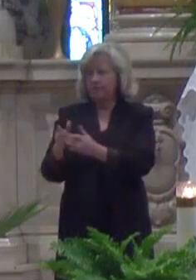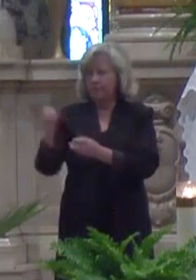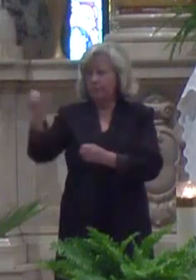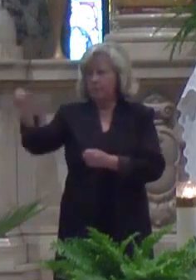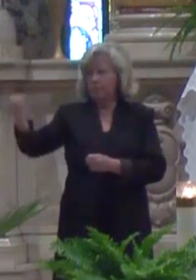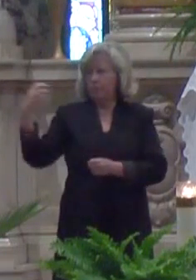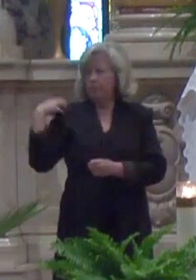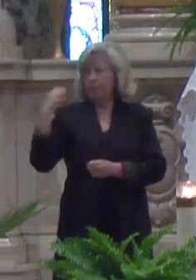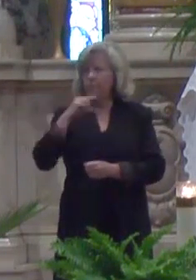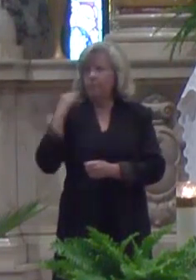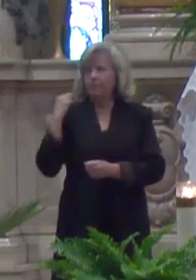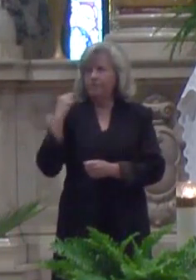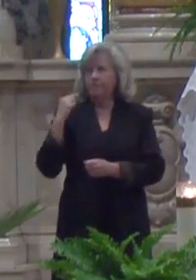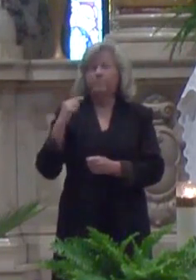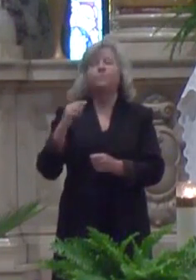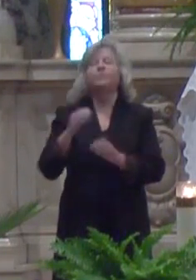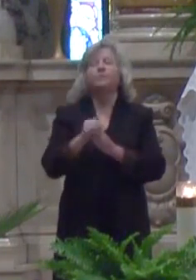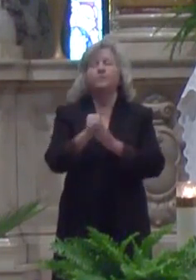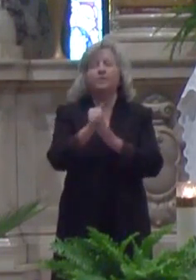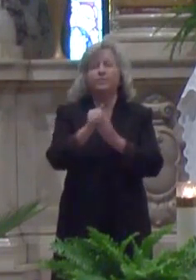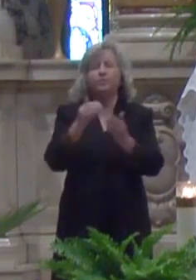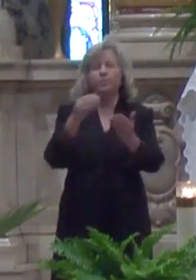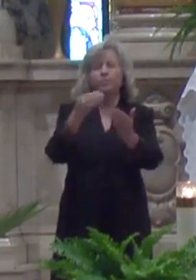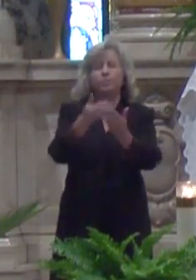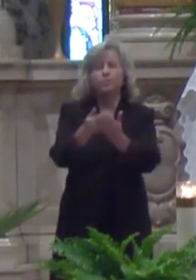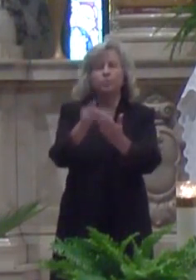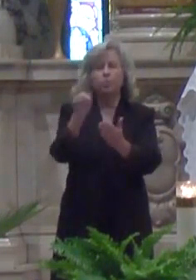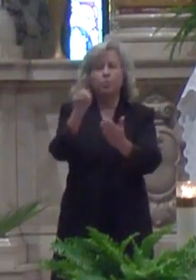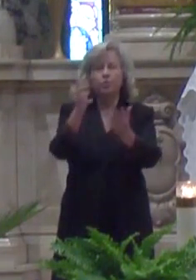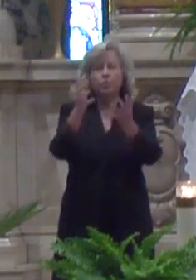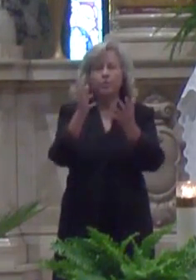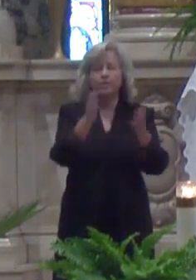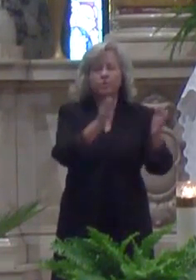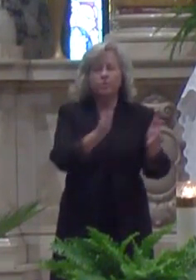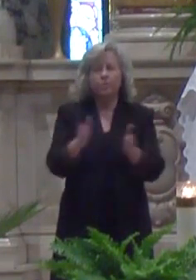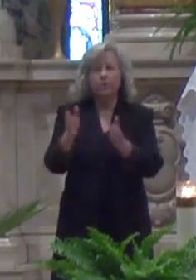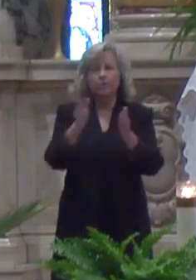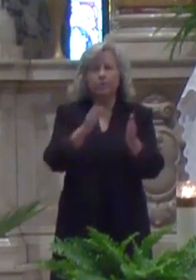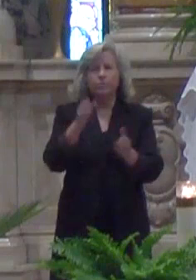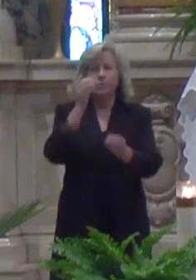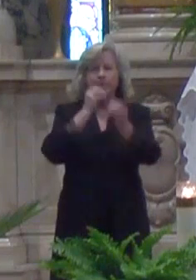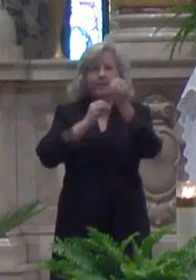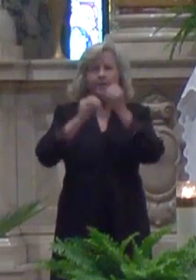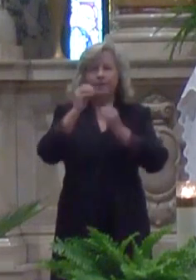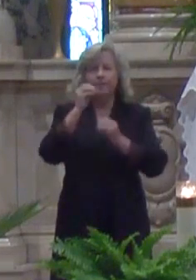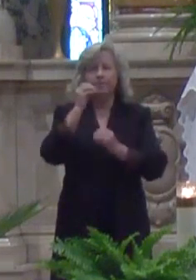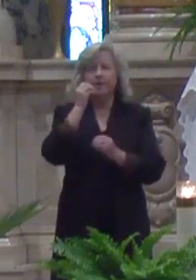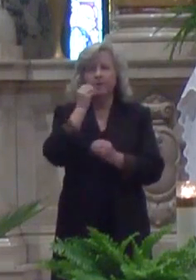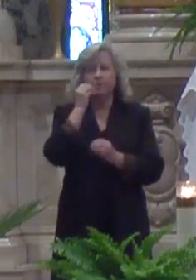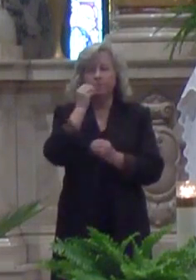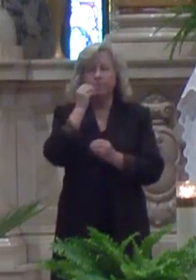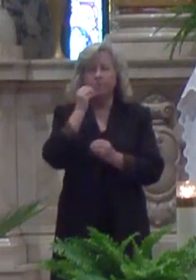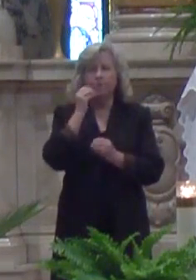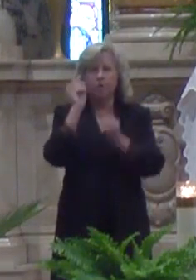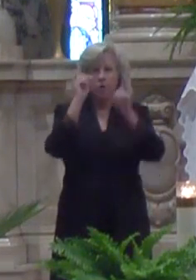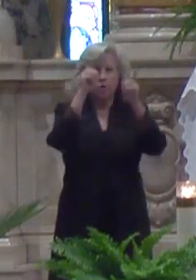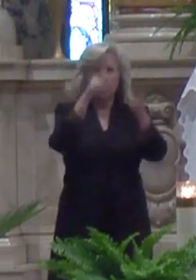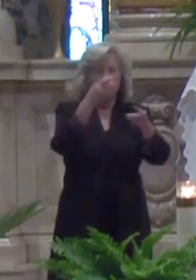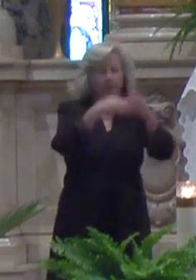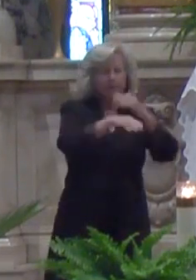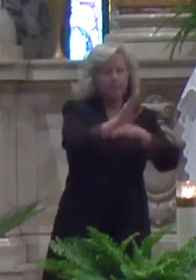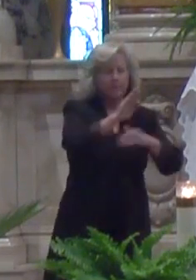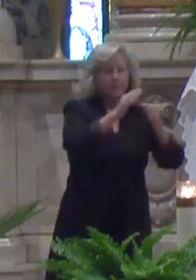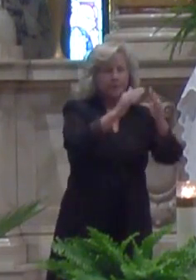disciples approached Jesus and said, "Where do you want us to prepare for you to eat the Passover?" He said, "Go into the